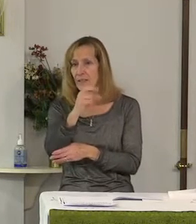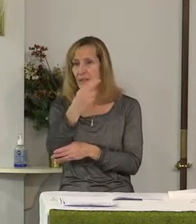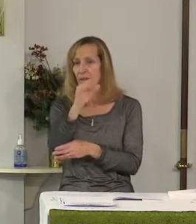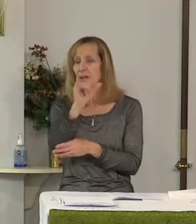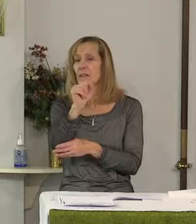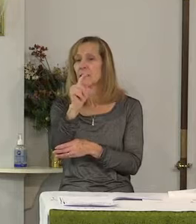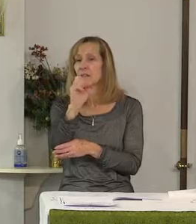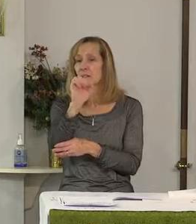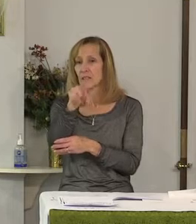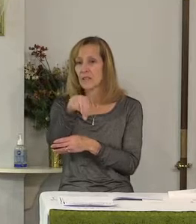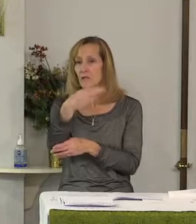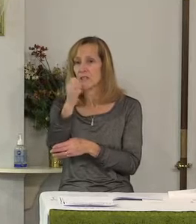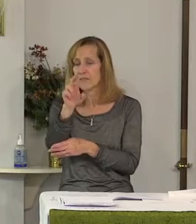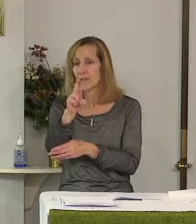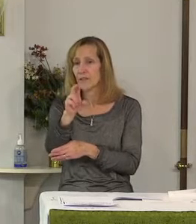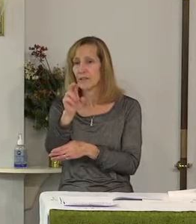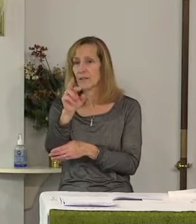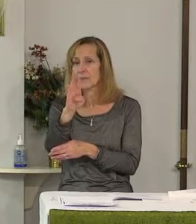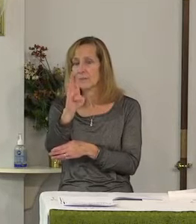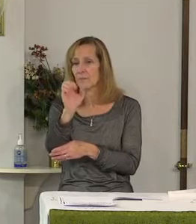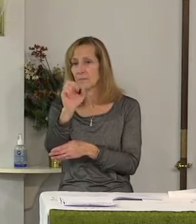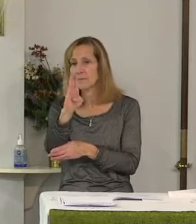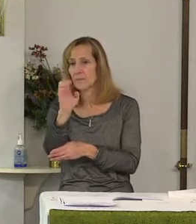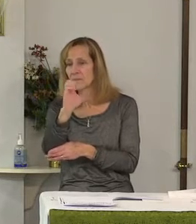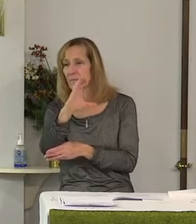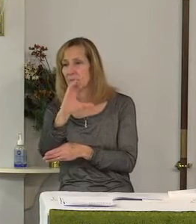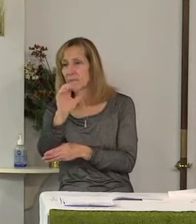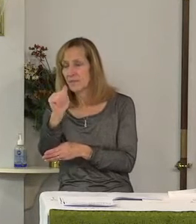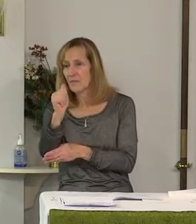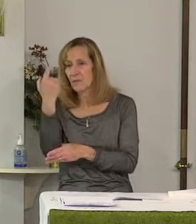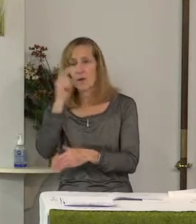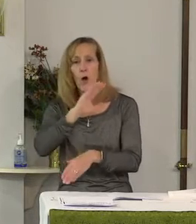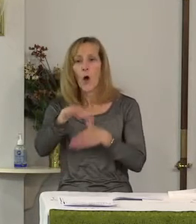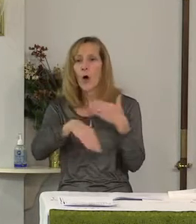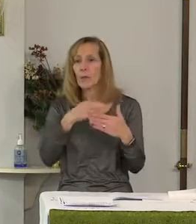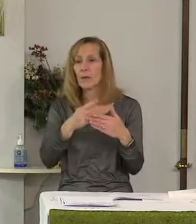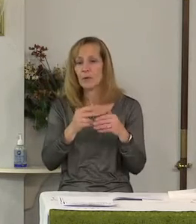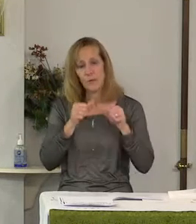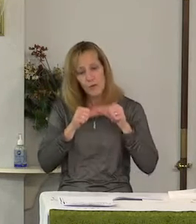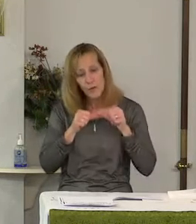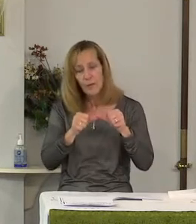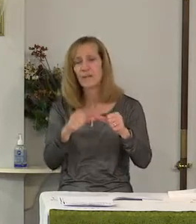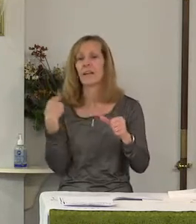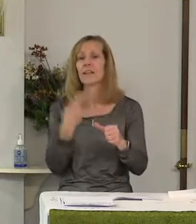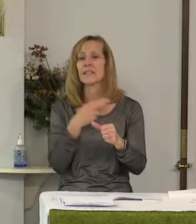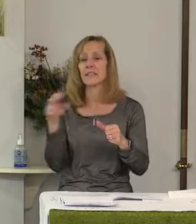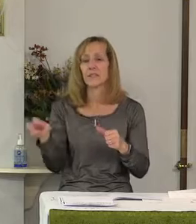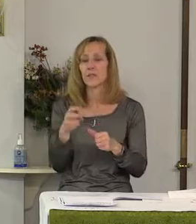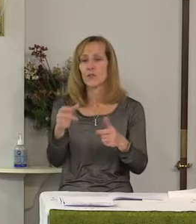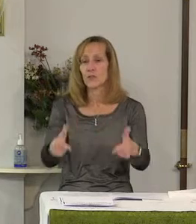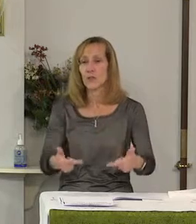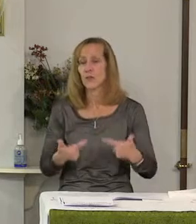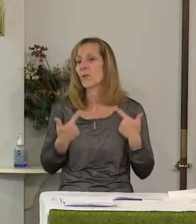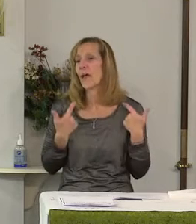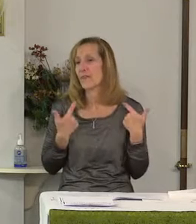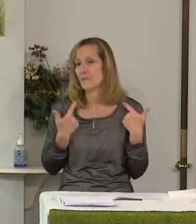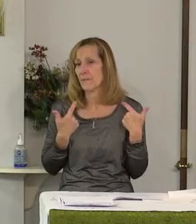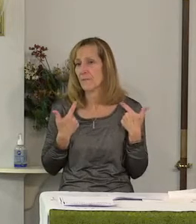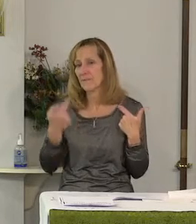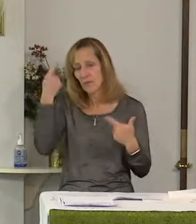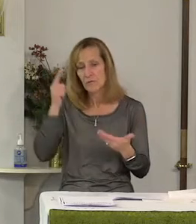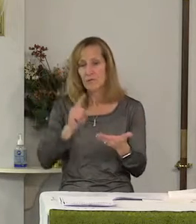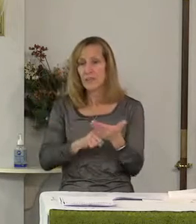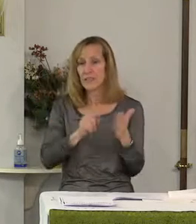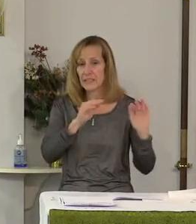Christopher and Rebecca, and for all companions who accompany us on our journeys through life, for